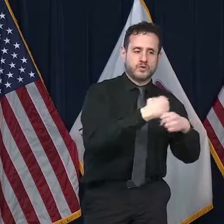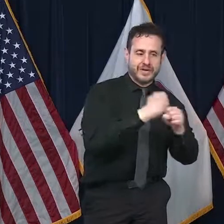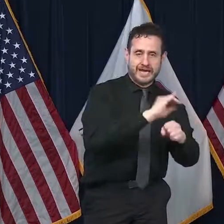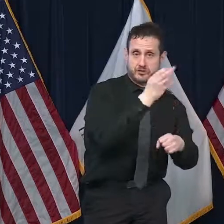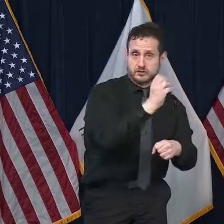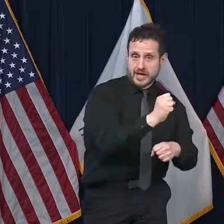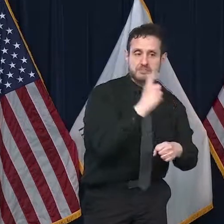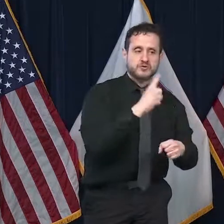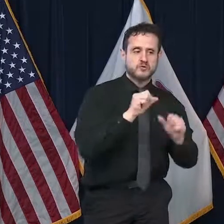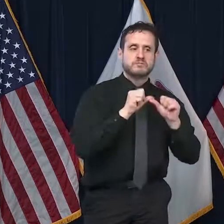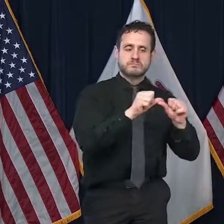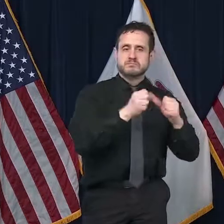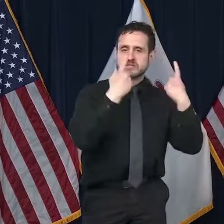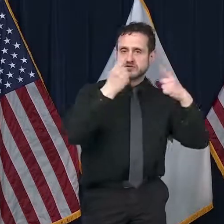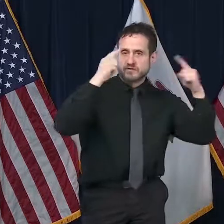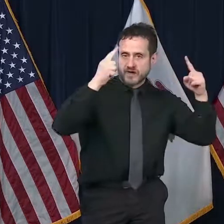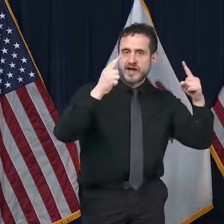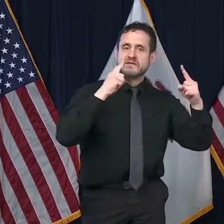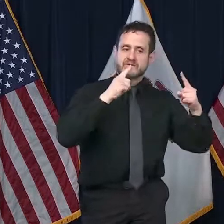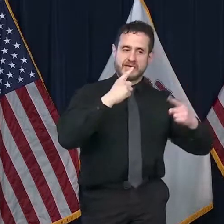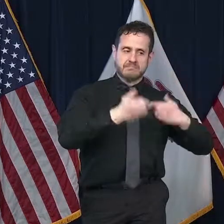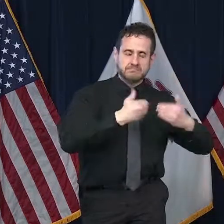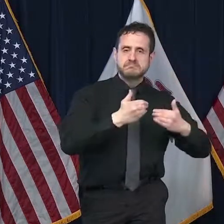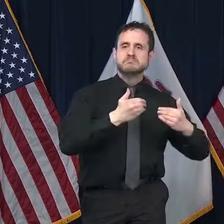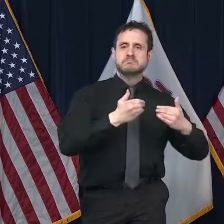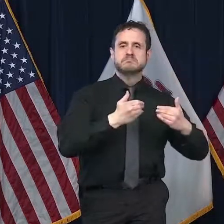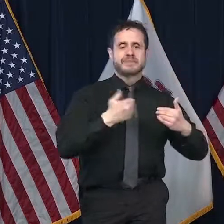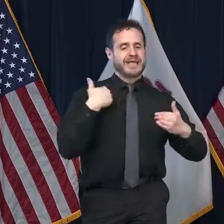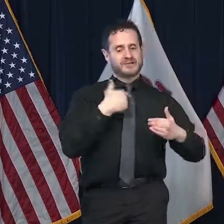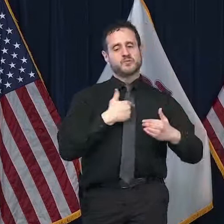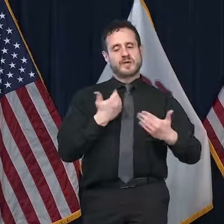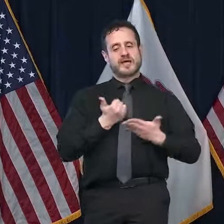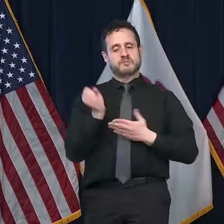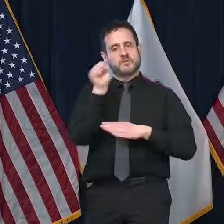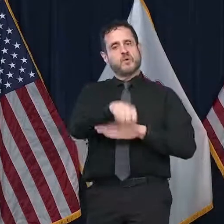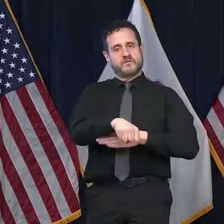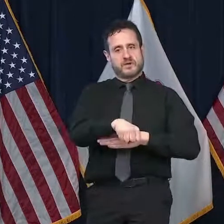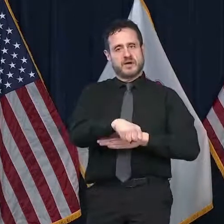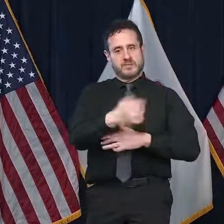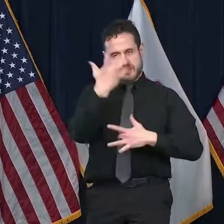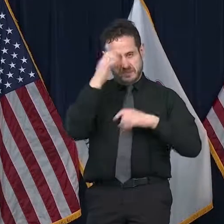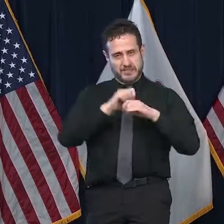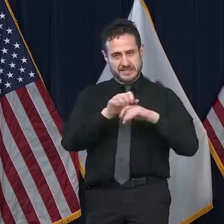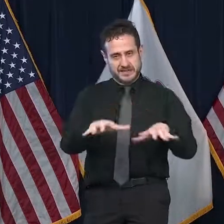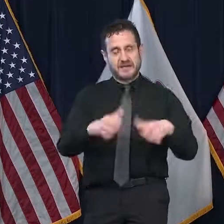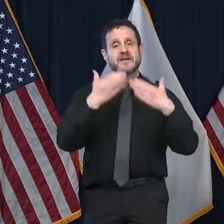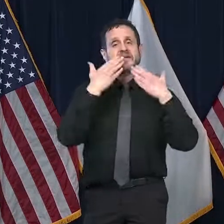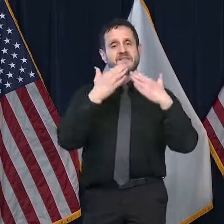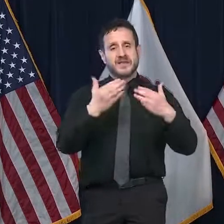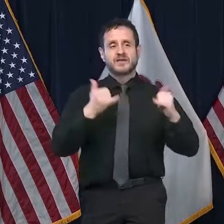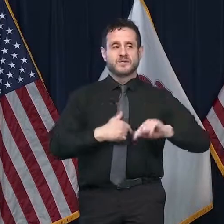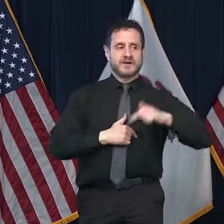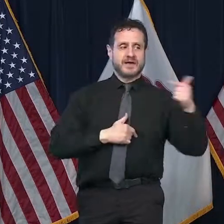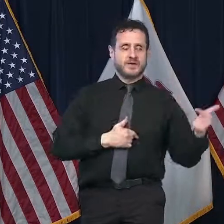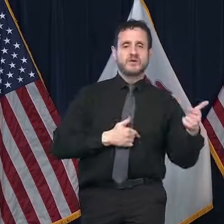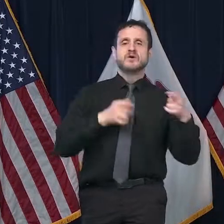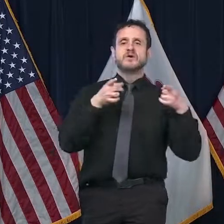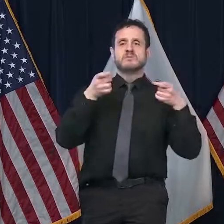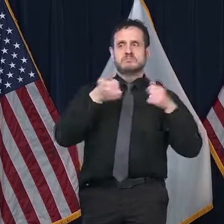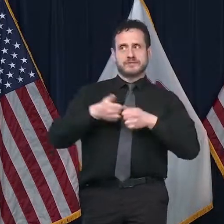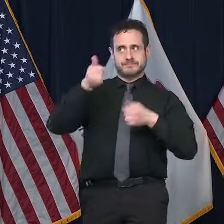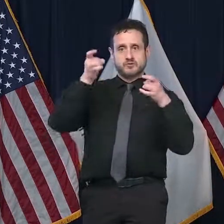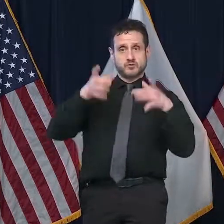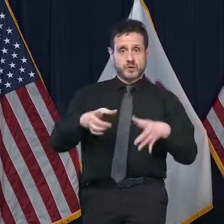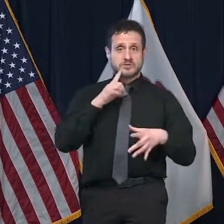overcome this pandemic. So thank you very much, and with that, I'd like to turn it over to the Director of the Department of Public